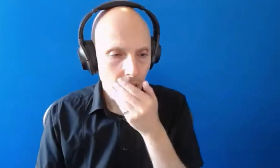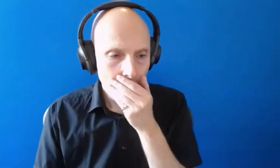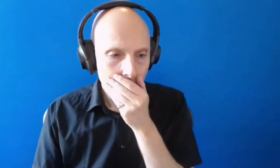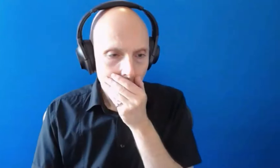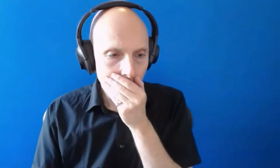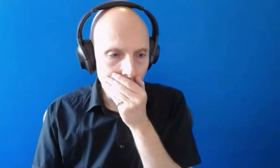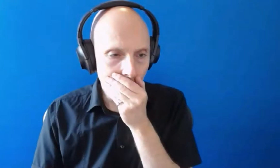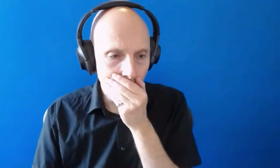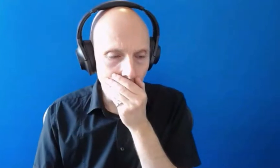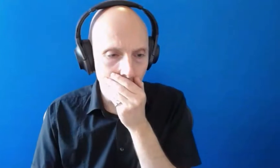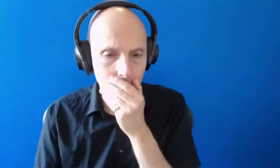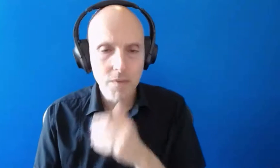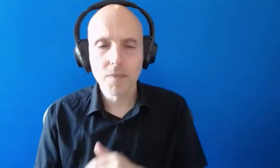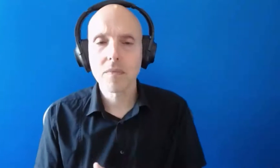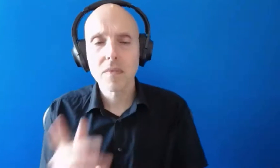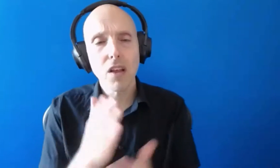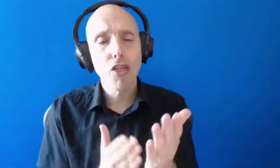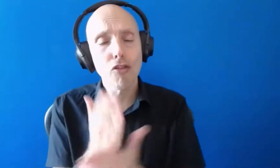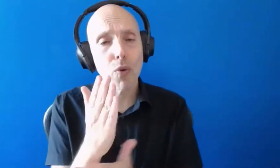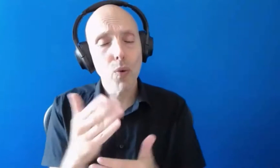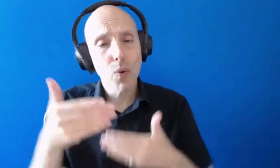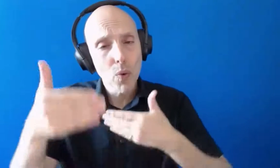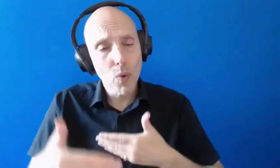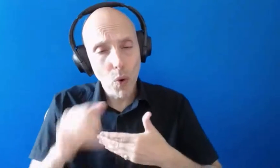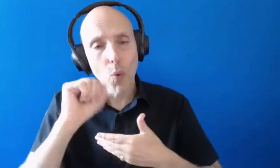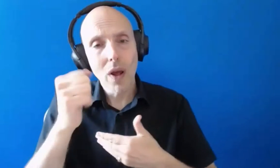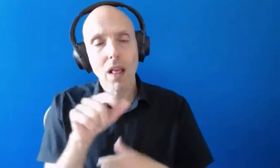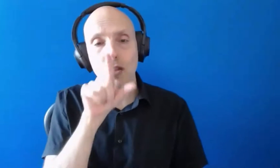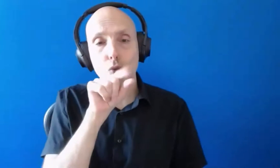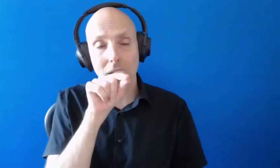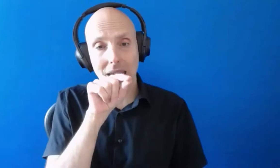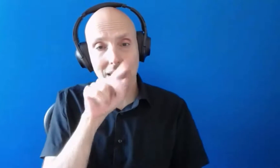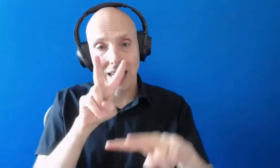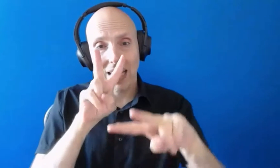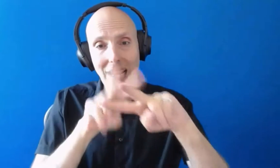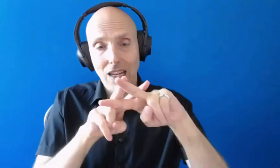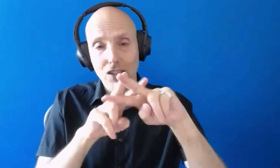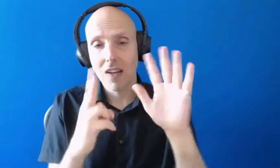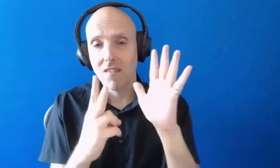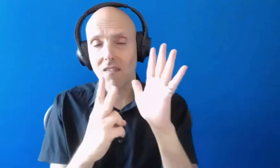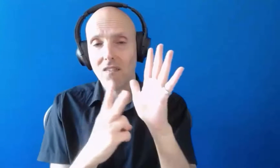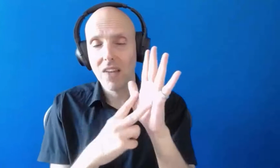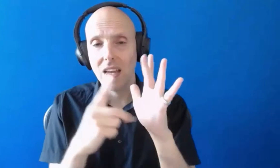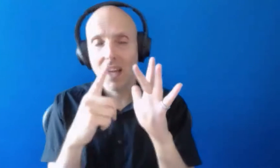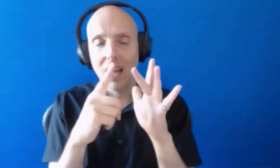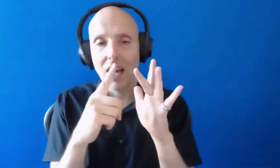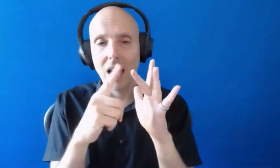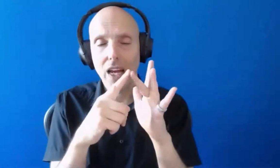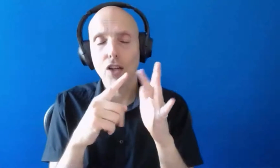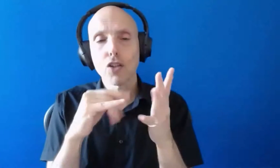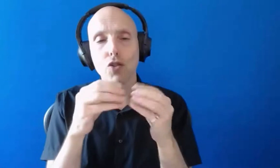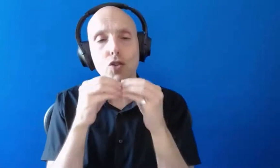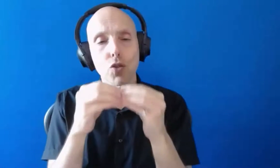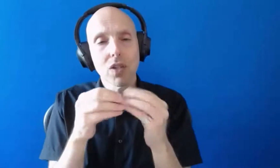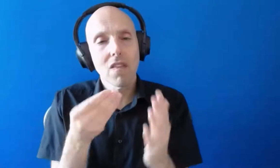We will be tweeting throughout the session and using the hashtag vi student finance. So if you